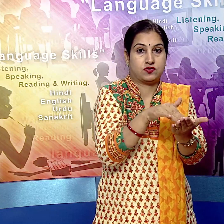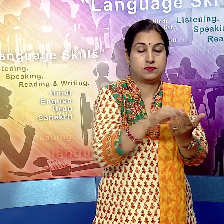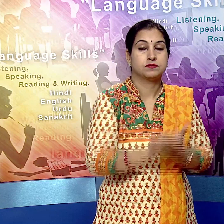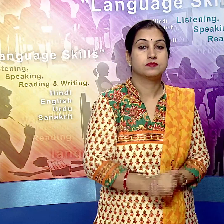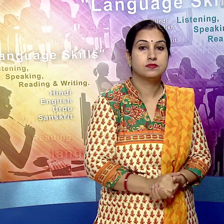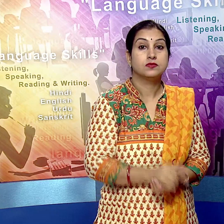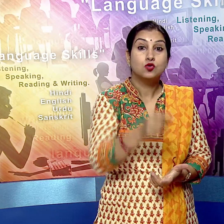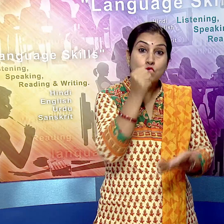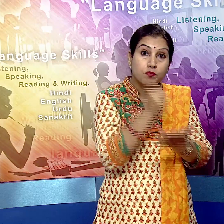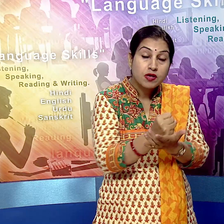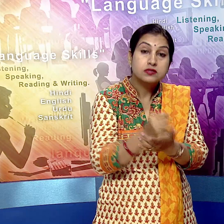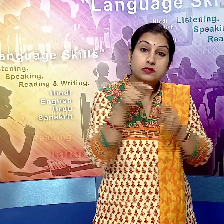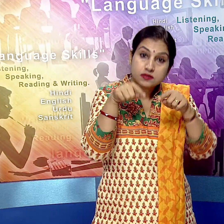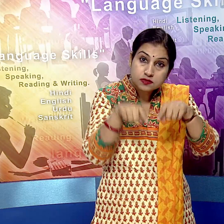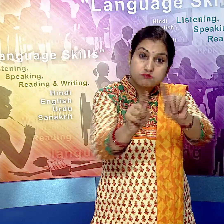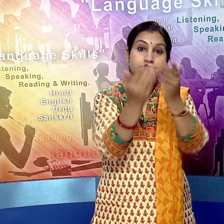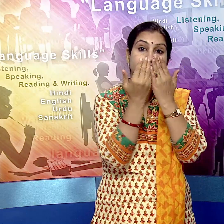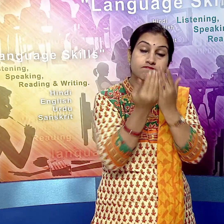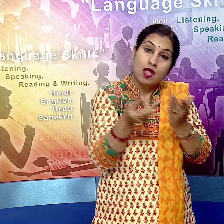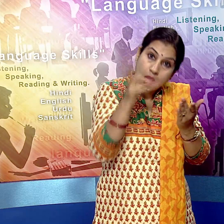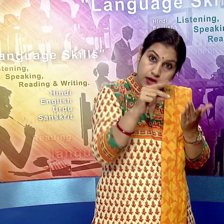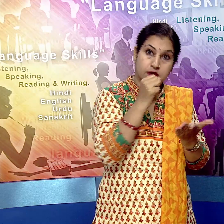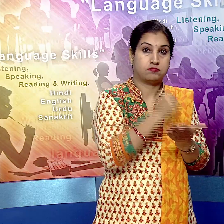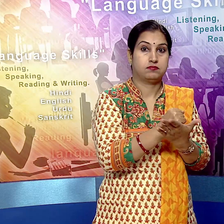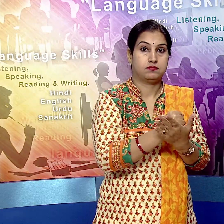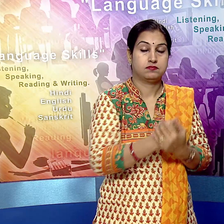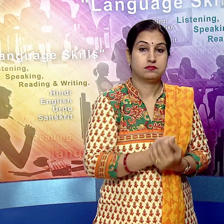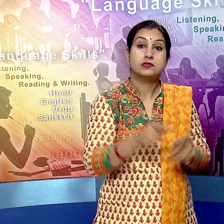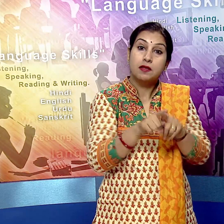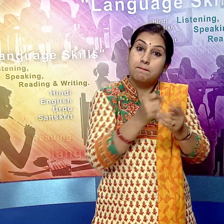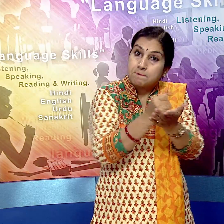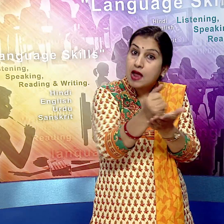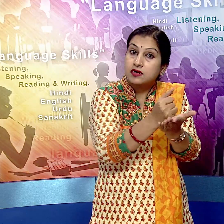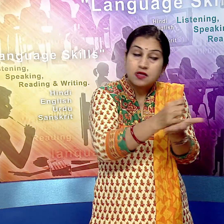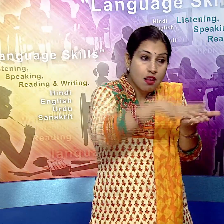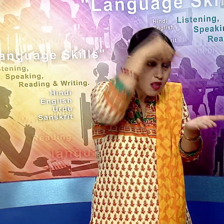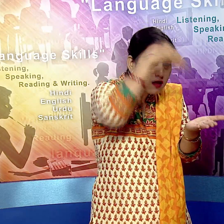You must study yourself again and practice learning from the book too.